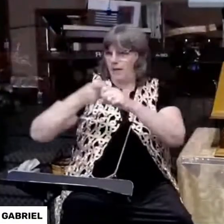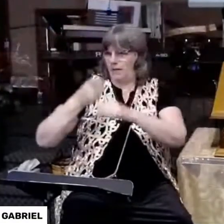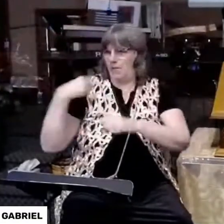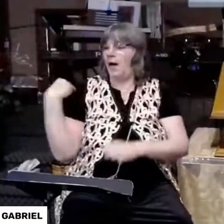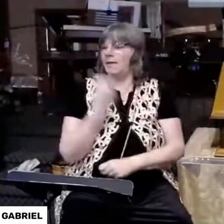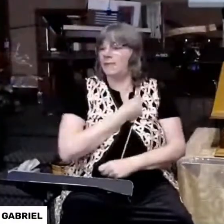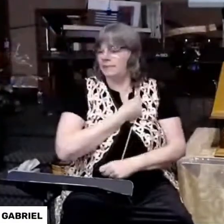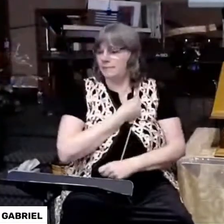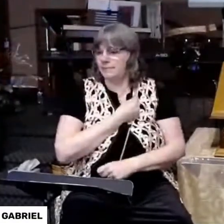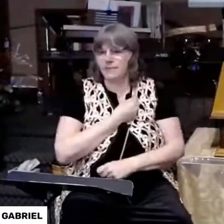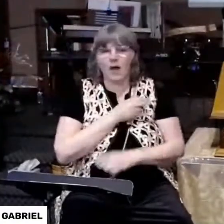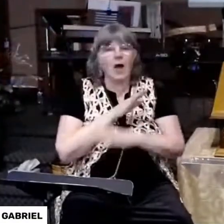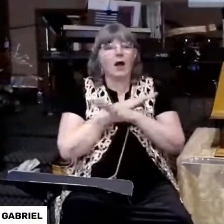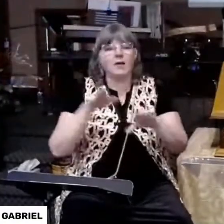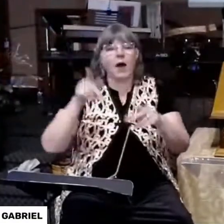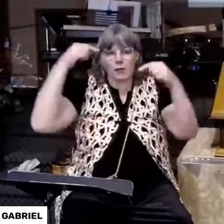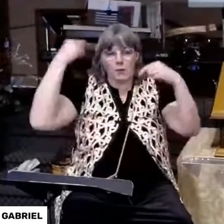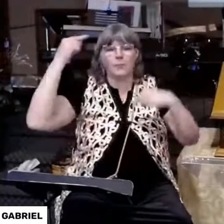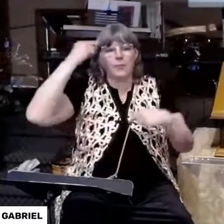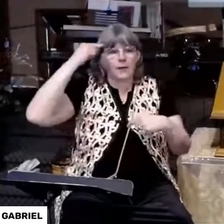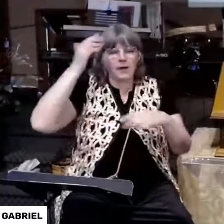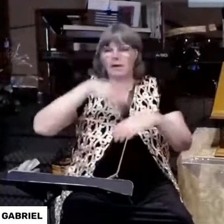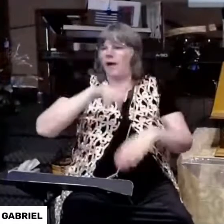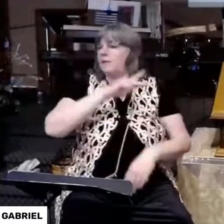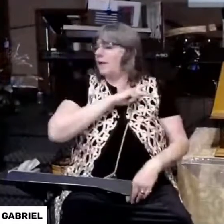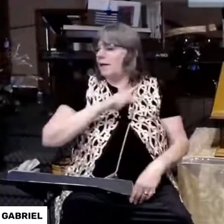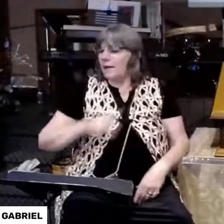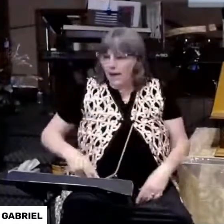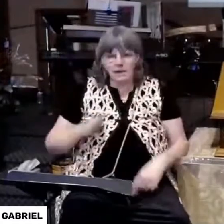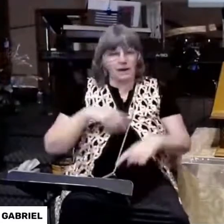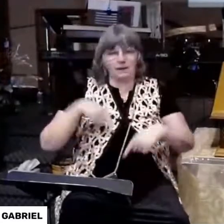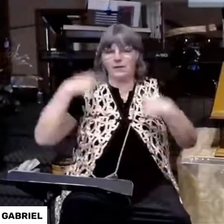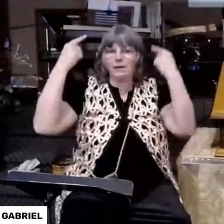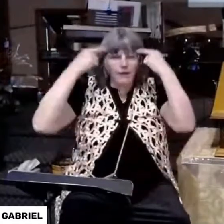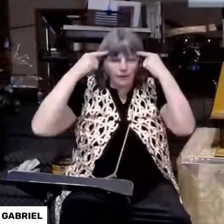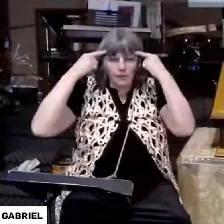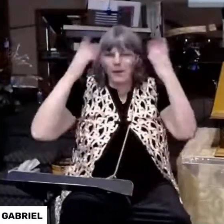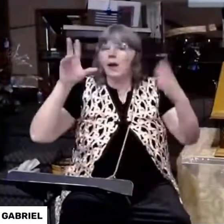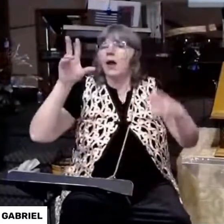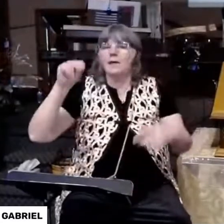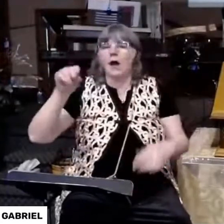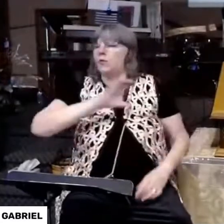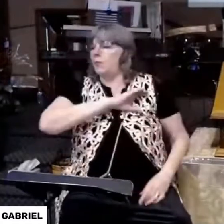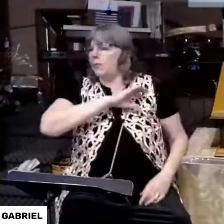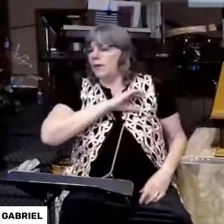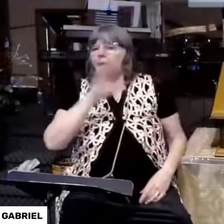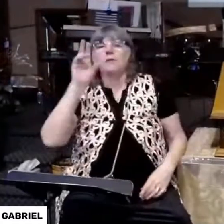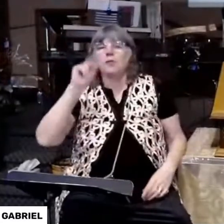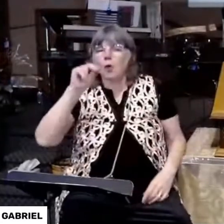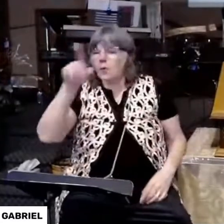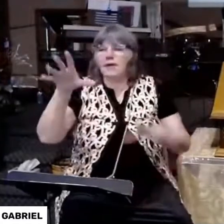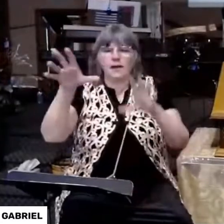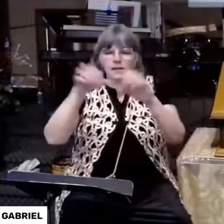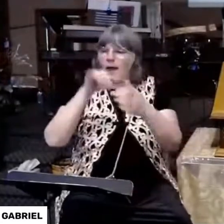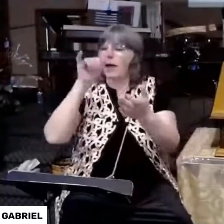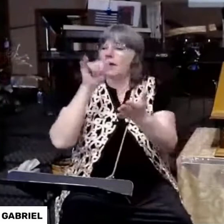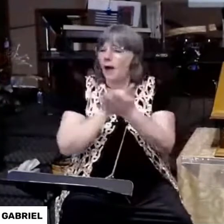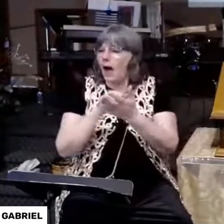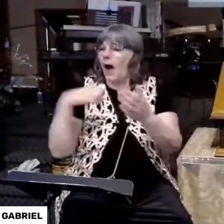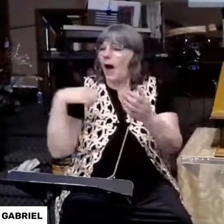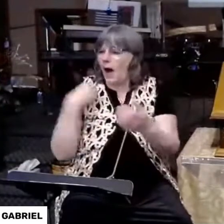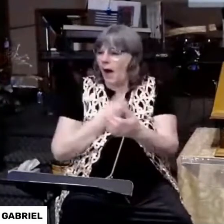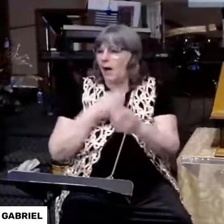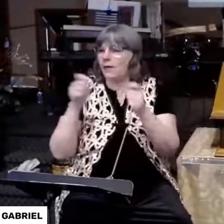us. Not the president, not the king, not the government, not the police. No one can ever take our